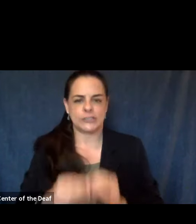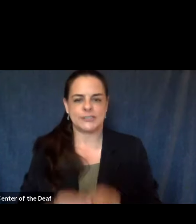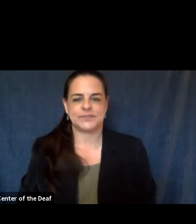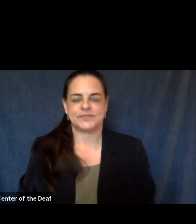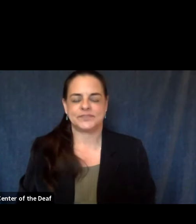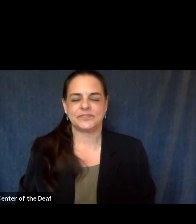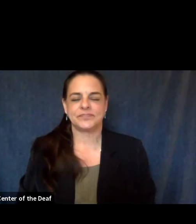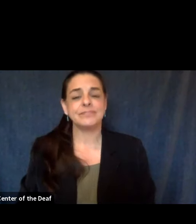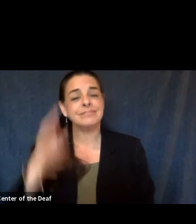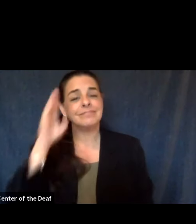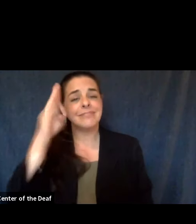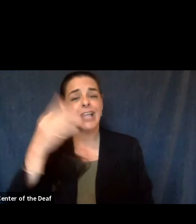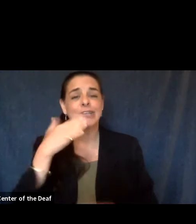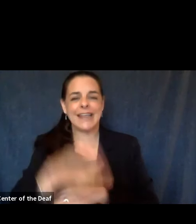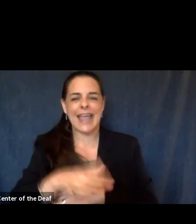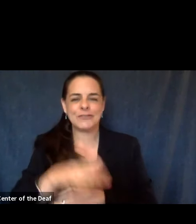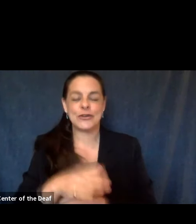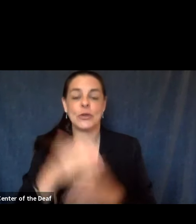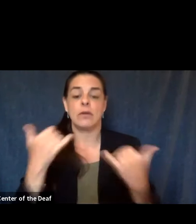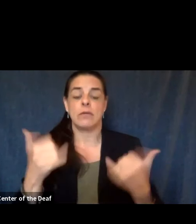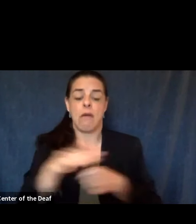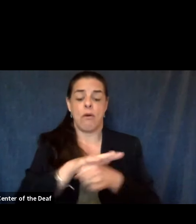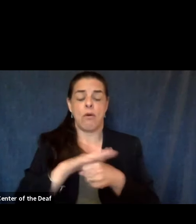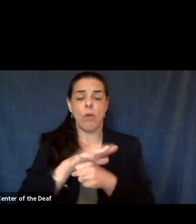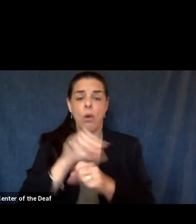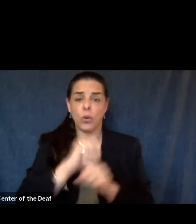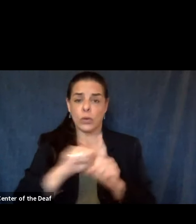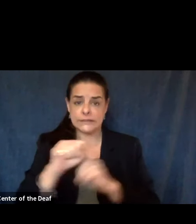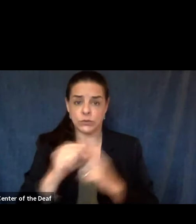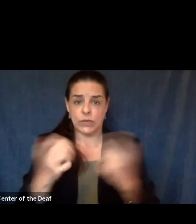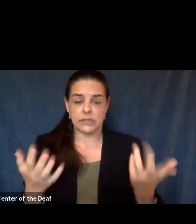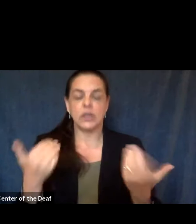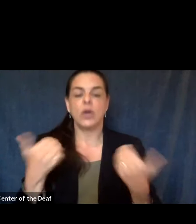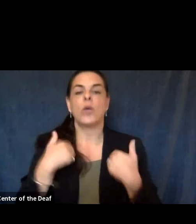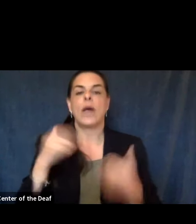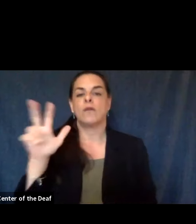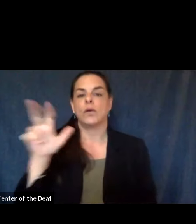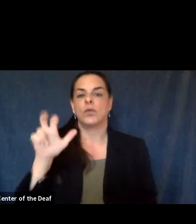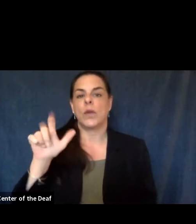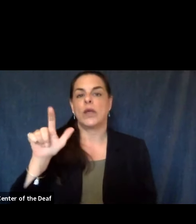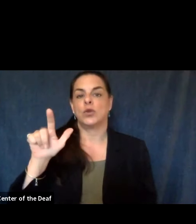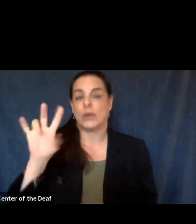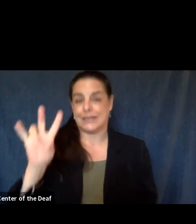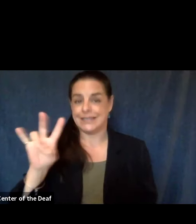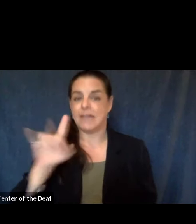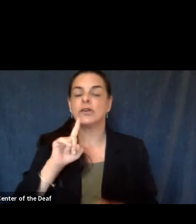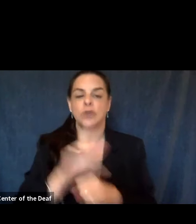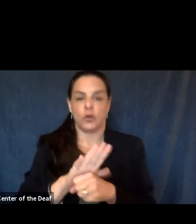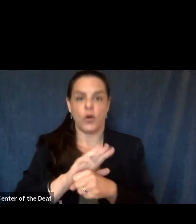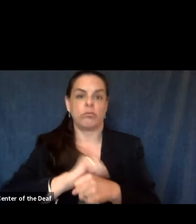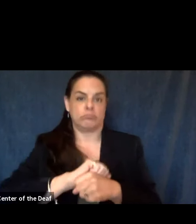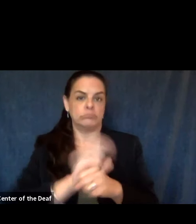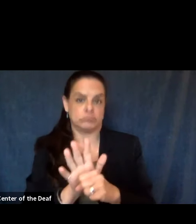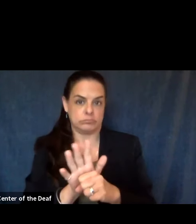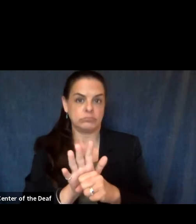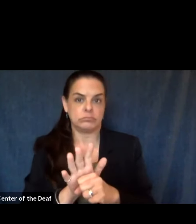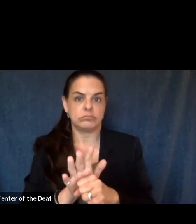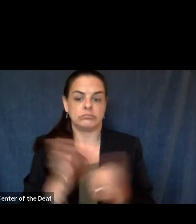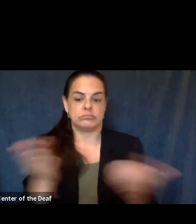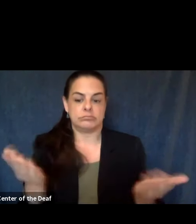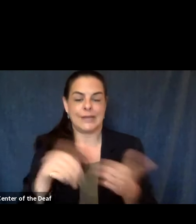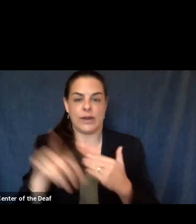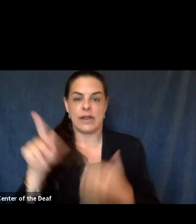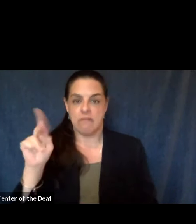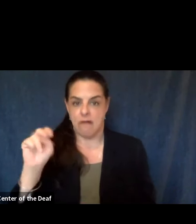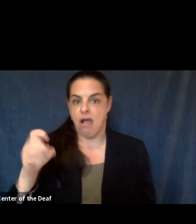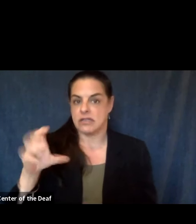Good afternoon. Moving into our local situation, we have 327 confirmed cases of COVID-19 in Knox